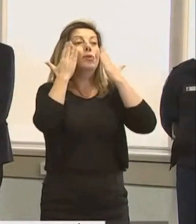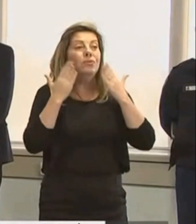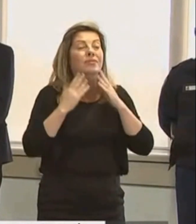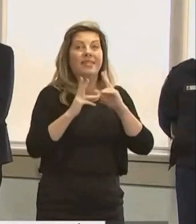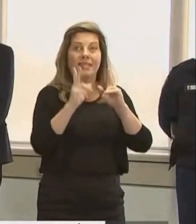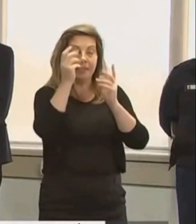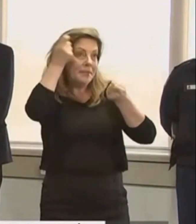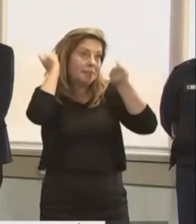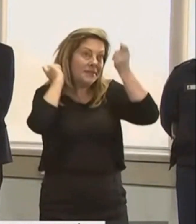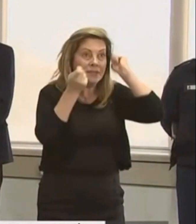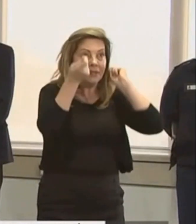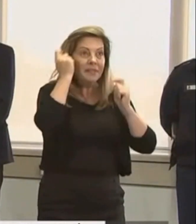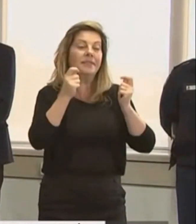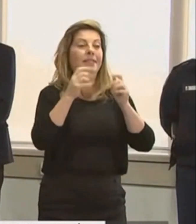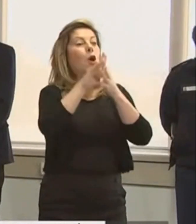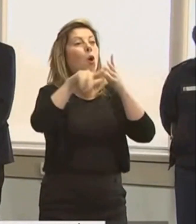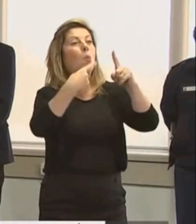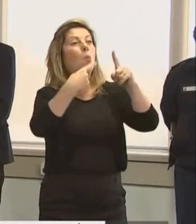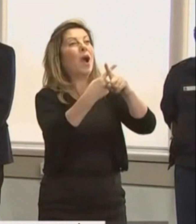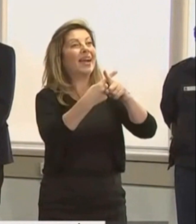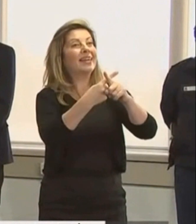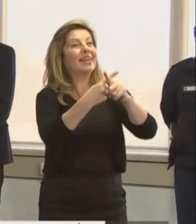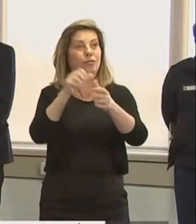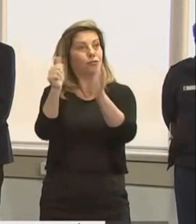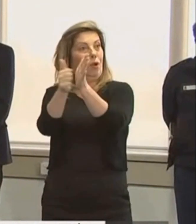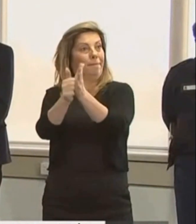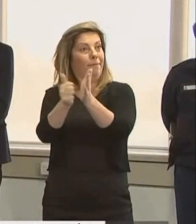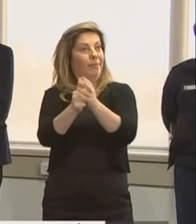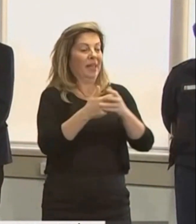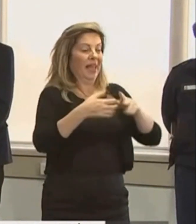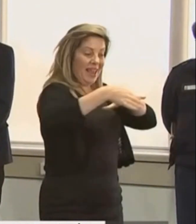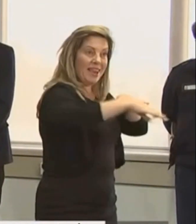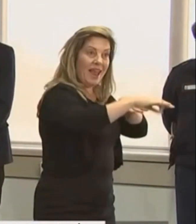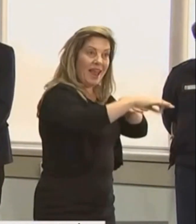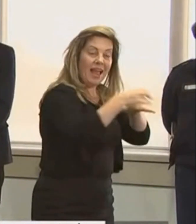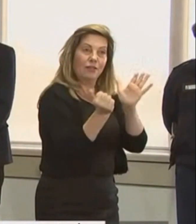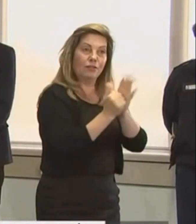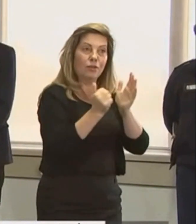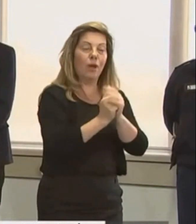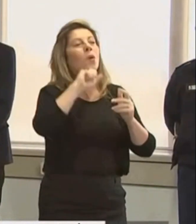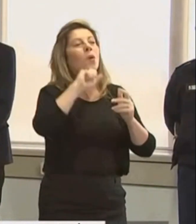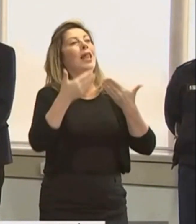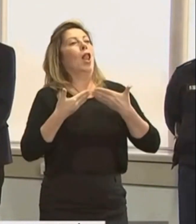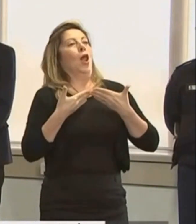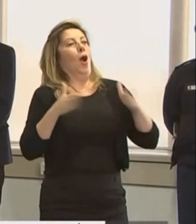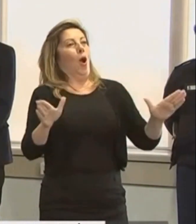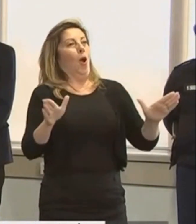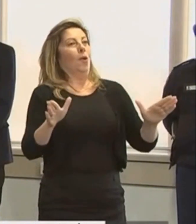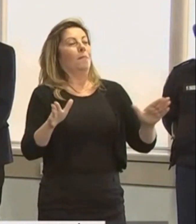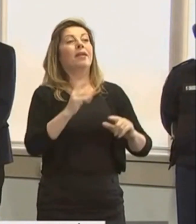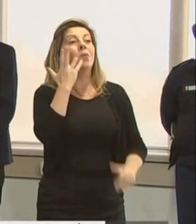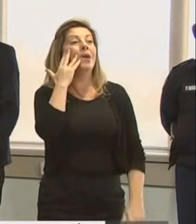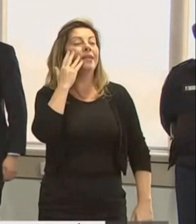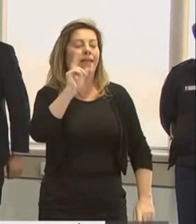the community. Beauty salons are open, tanning salons, nail salons, waxing salons. How good is this Sunday?